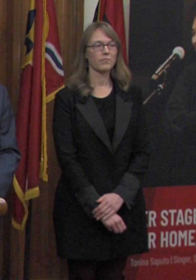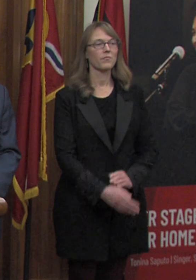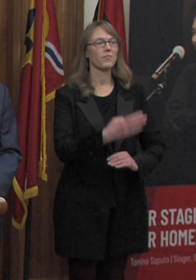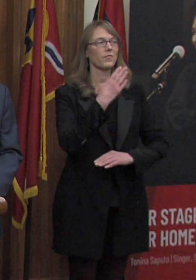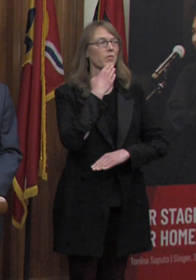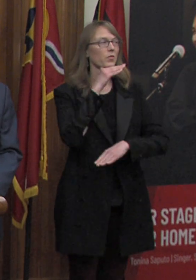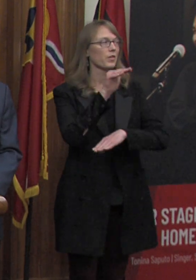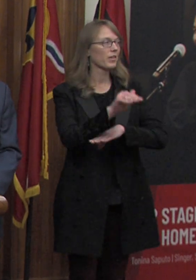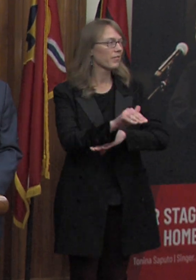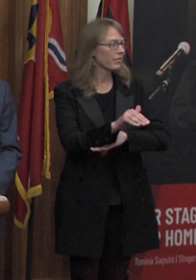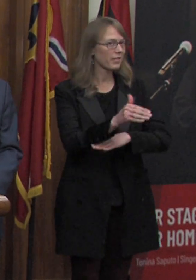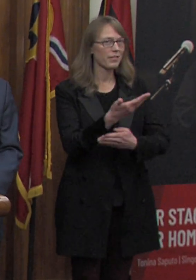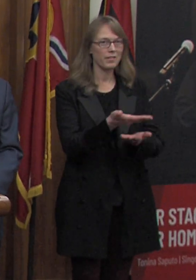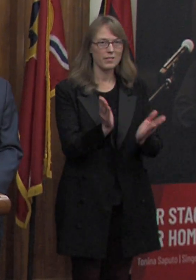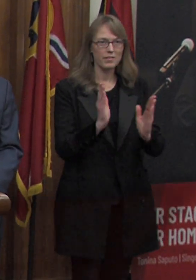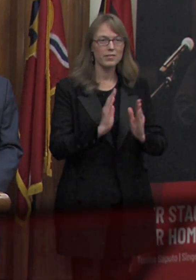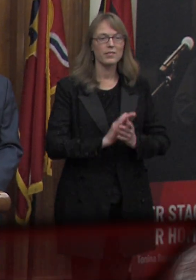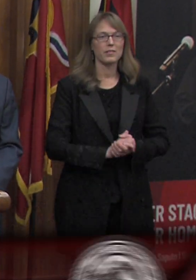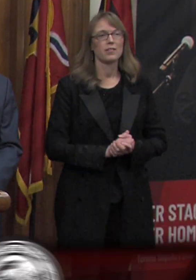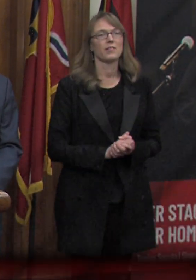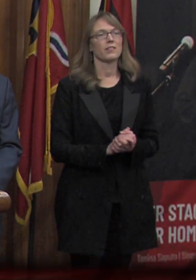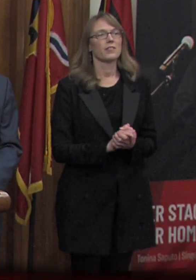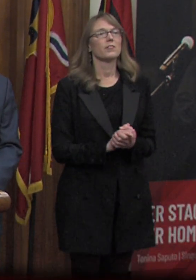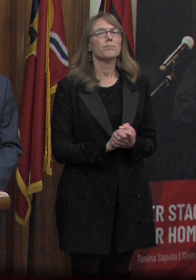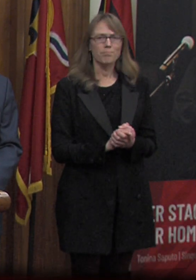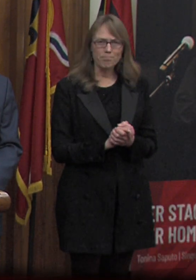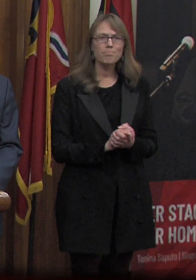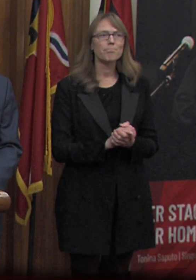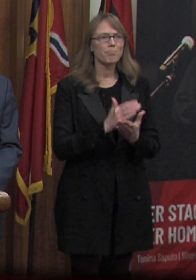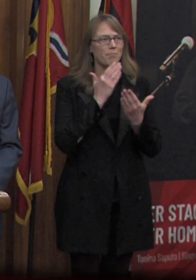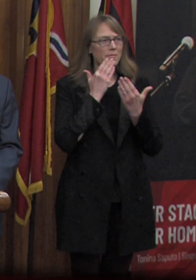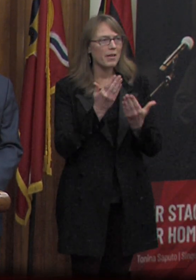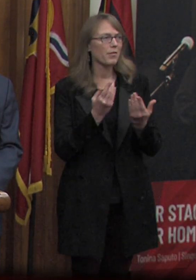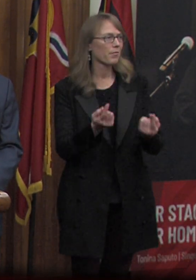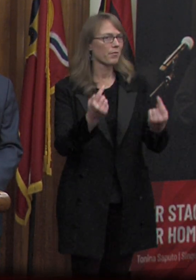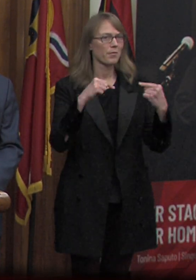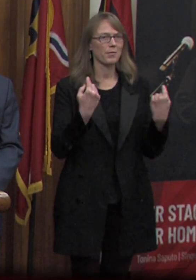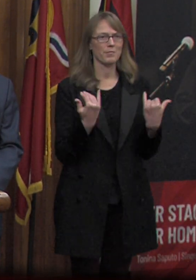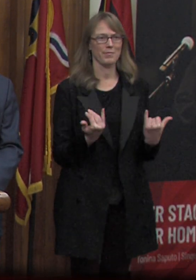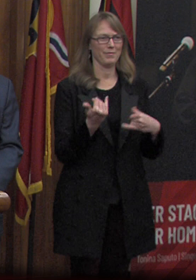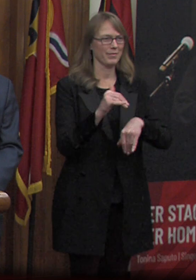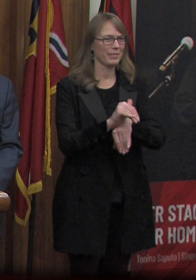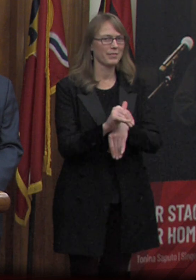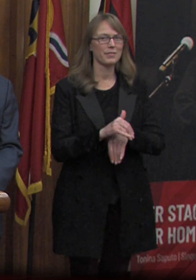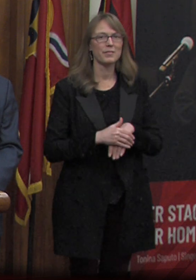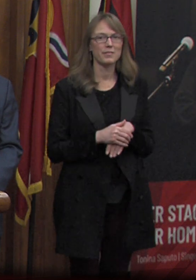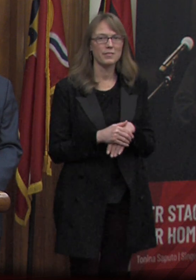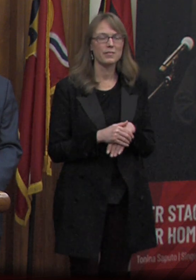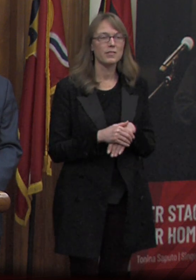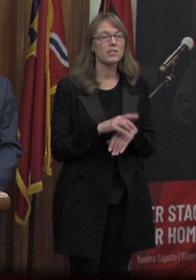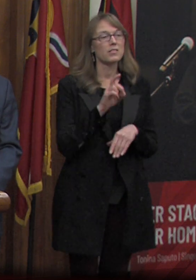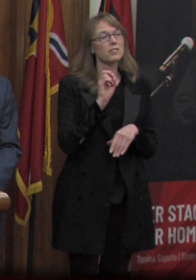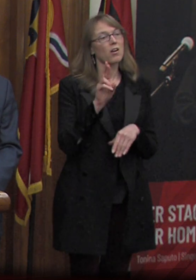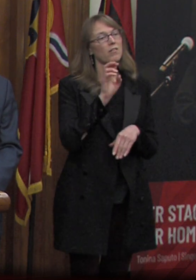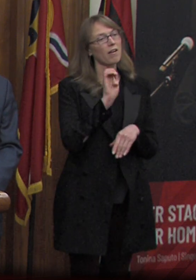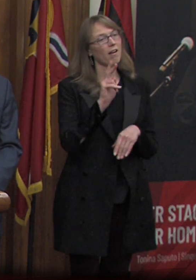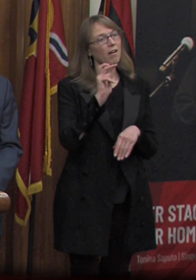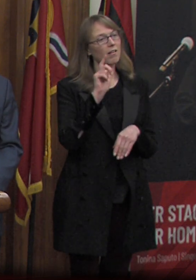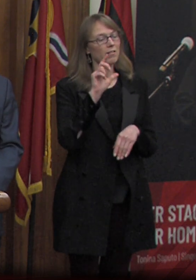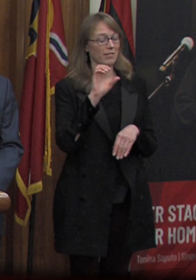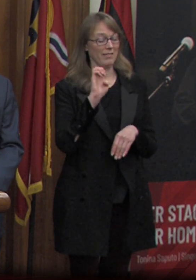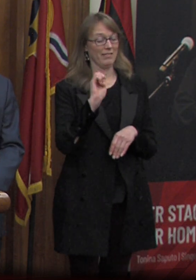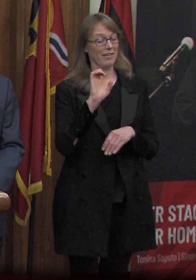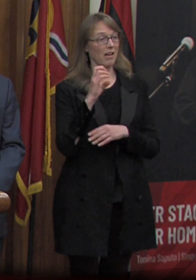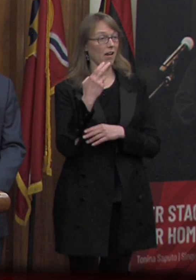Good evening, everyone. Thank you for being here this evening. Dr. Eccles is here with me